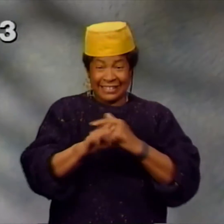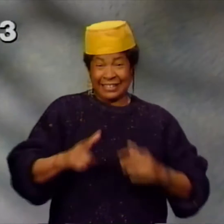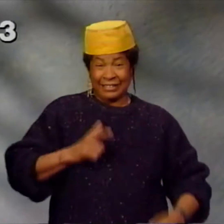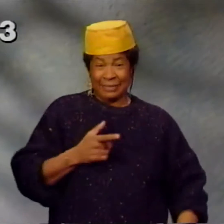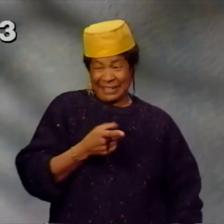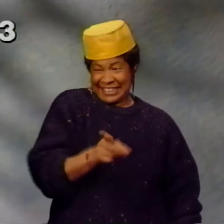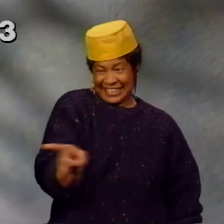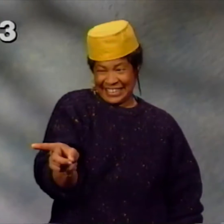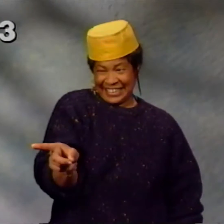dick